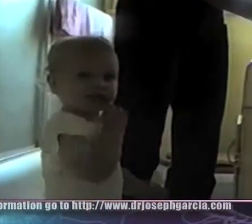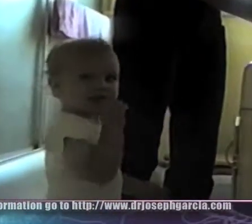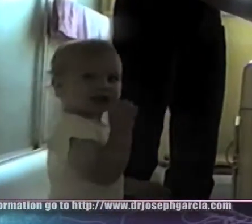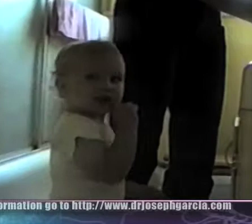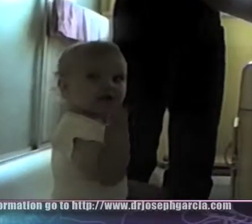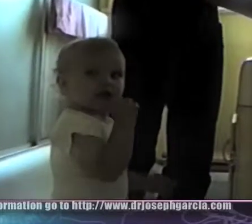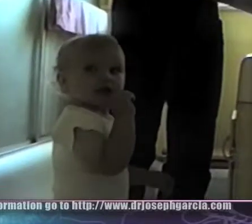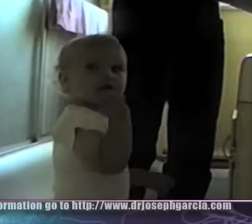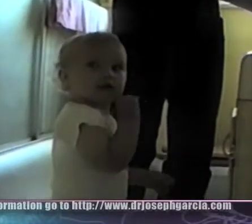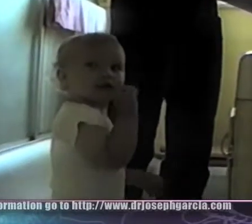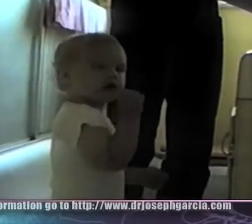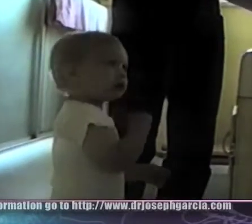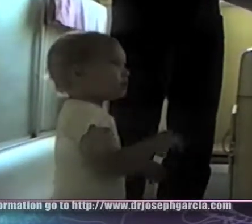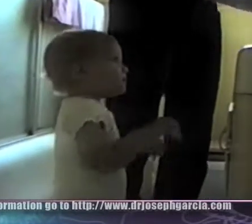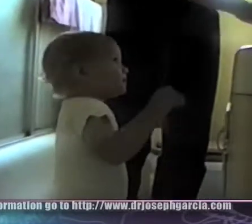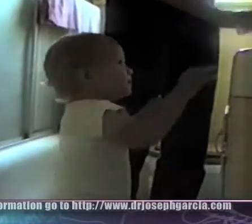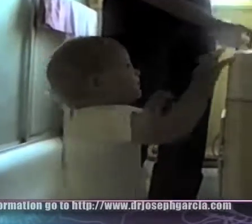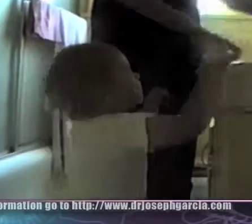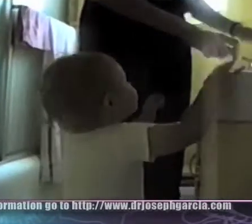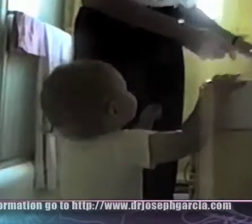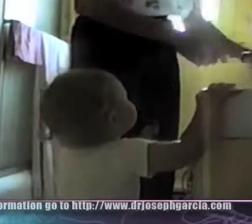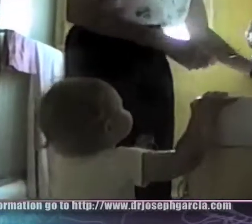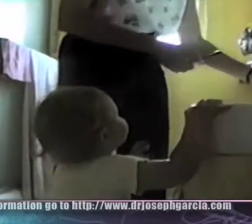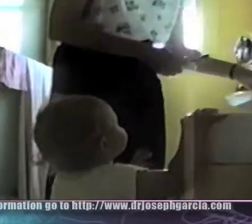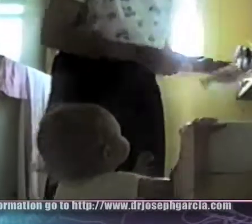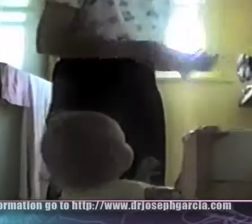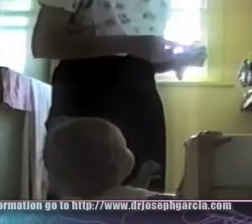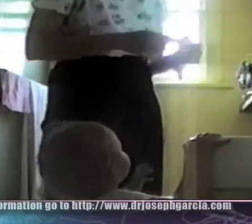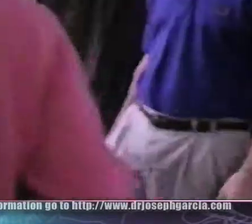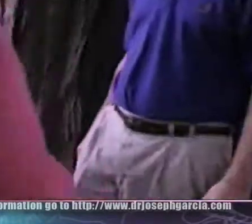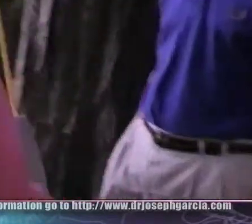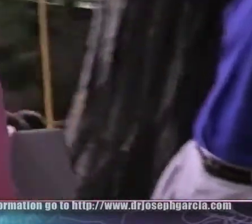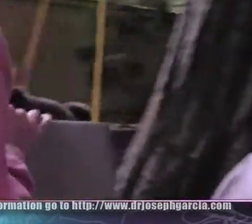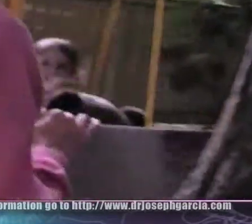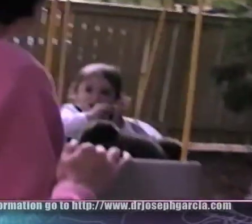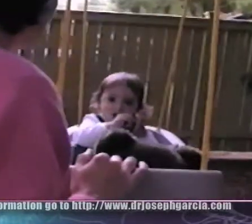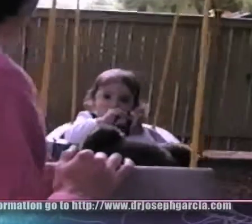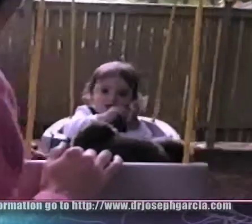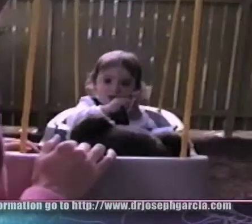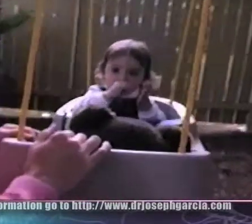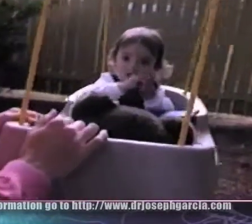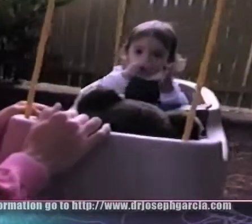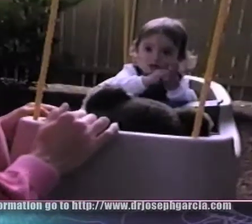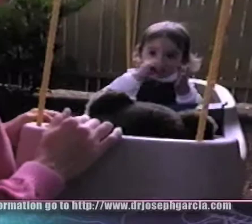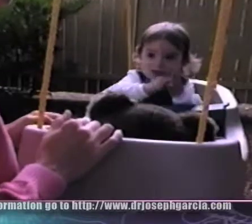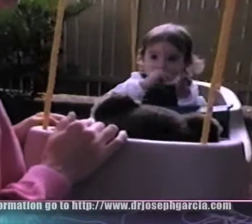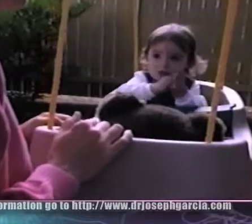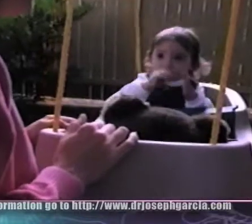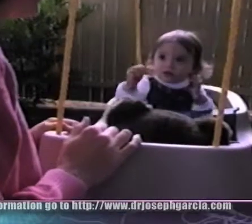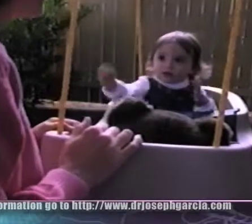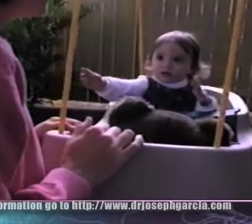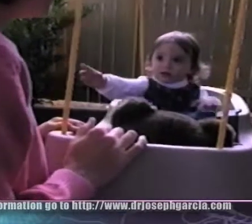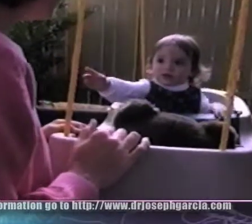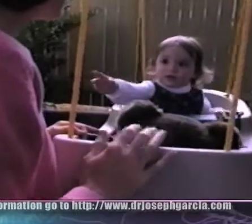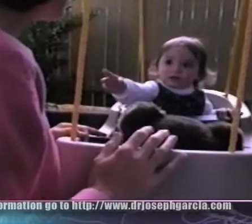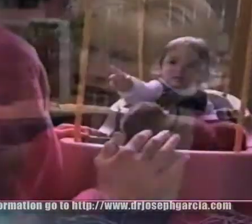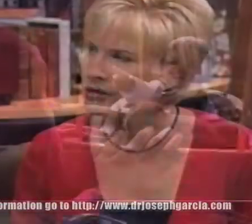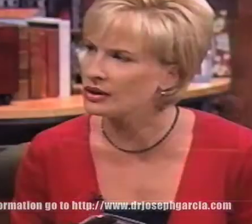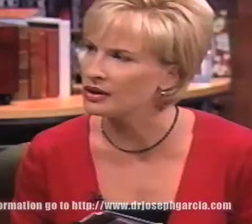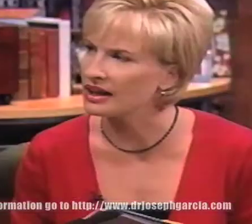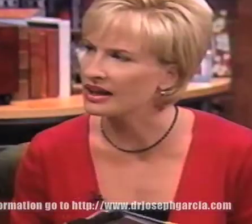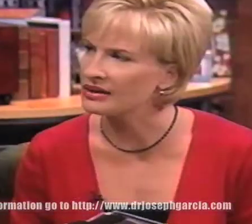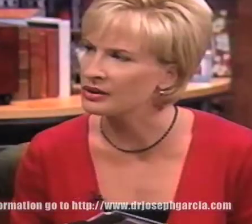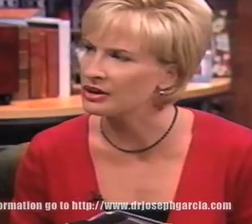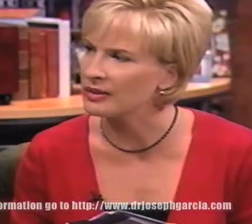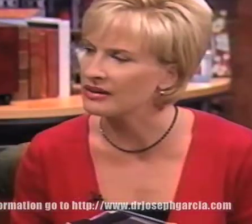to look to see at what age a child was able to understand signs and then express themselves in signs. And how much can they learn